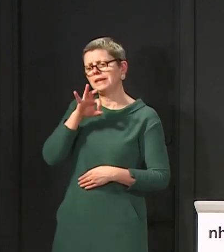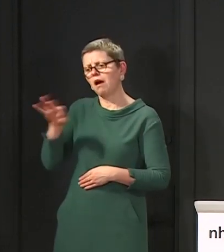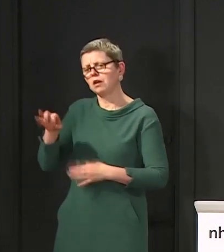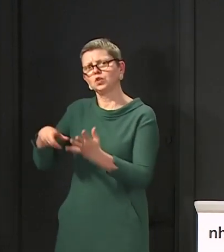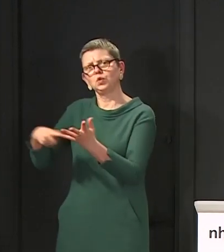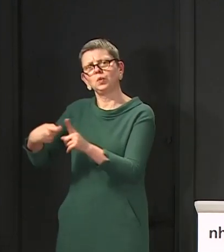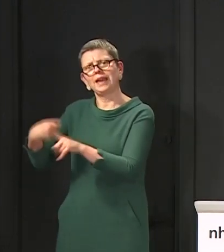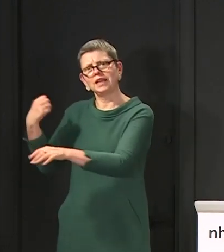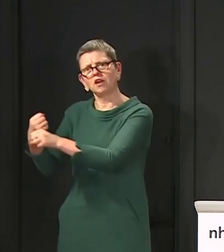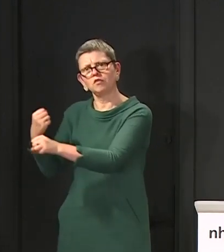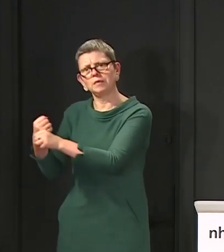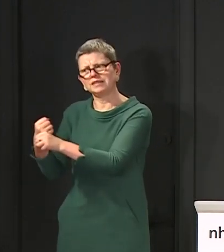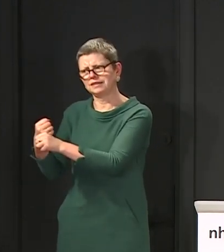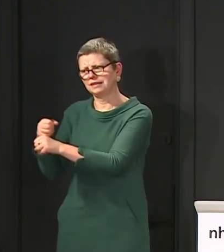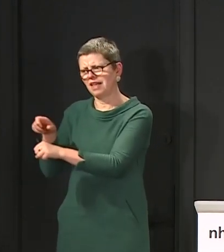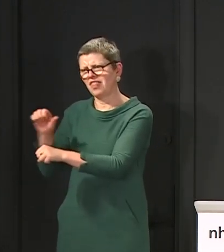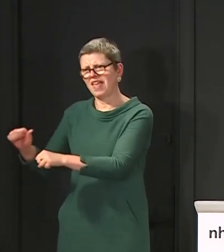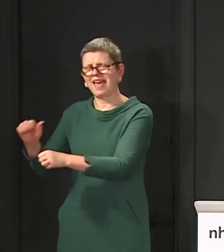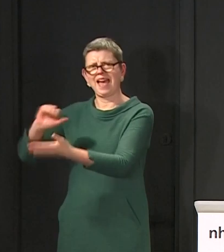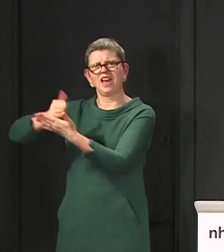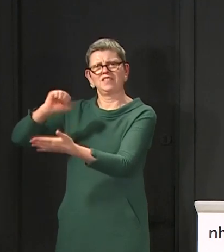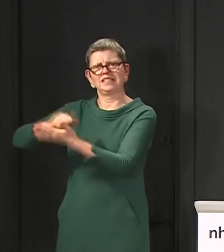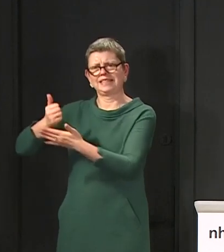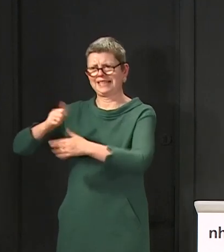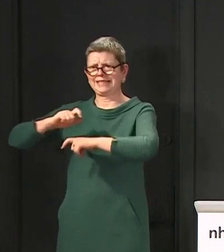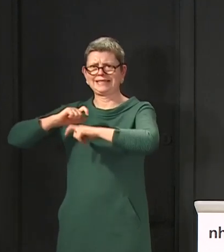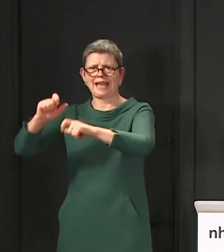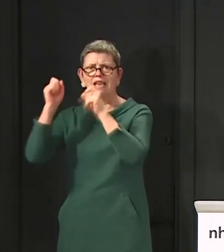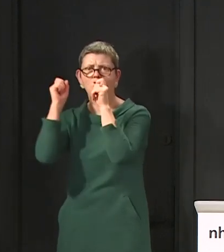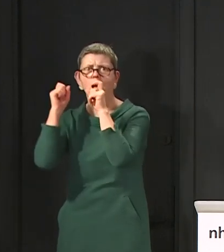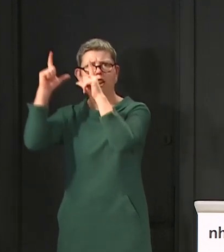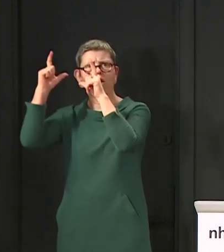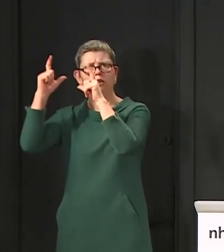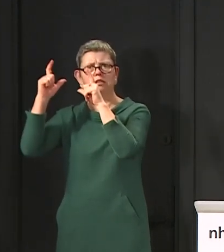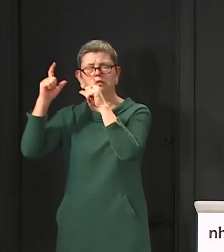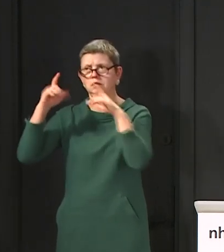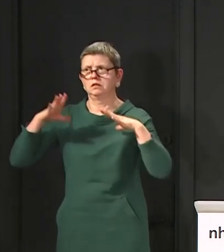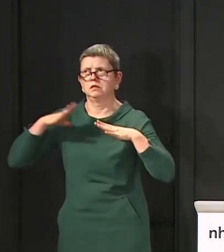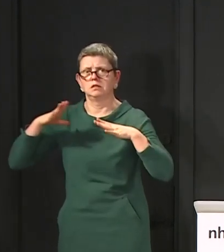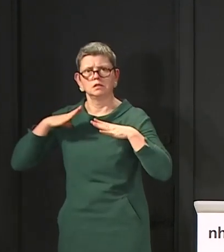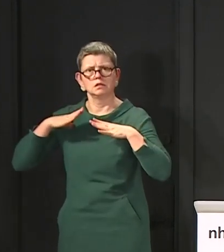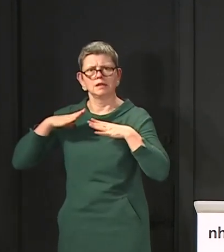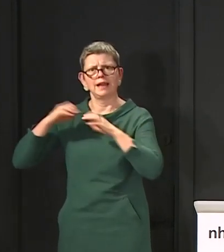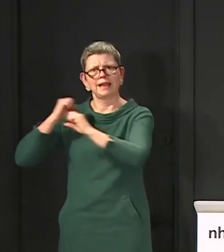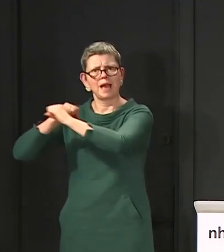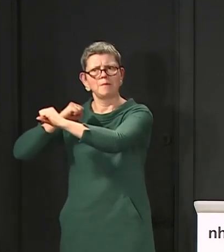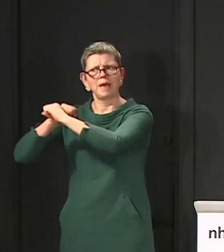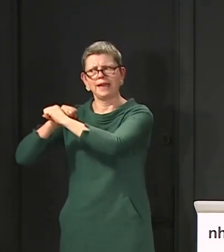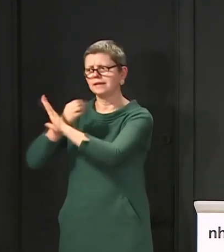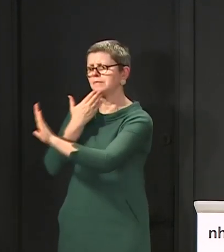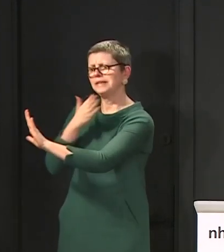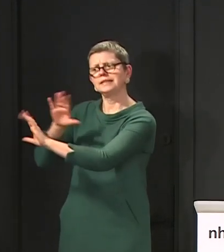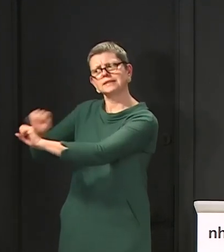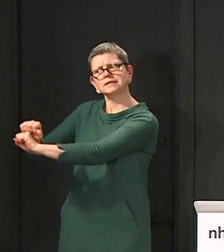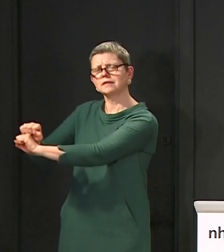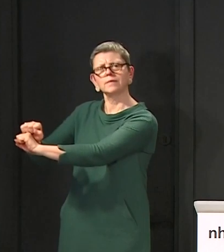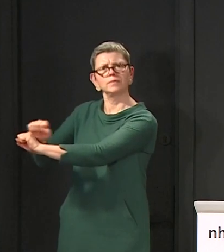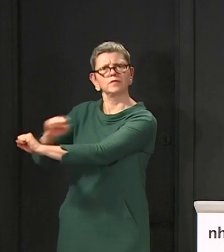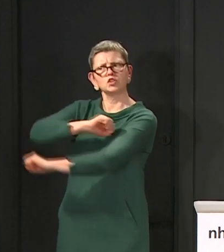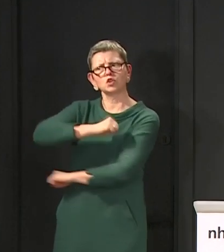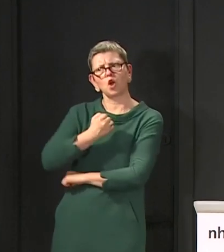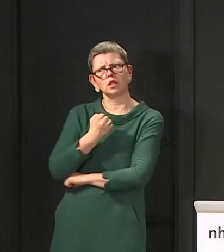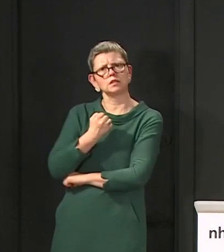deploy their Stay Alert advertising campaign in Scotland, because the message in Scotland at this stage is not stay at home